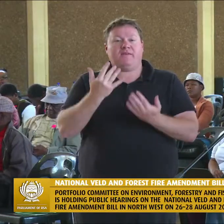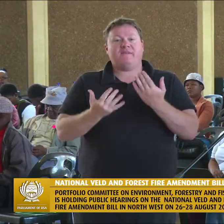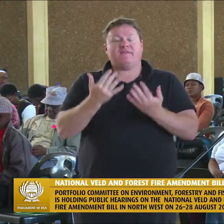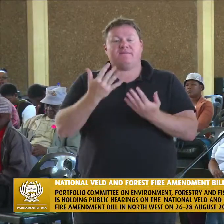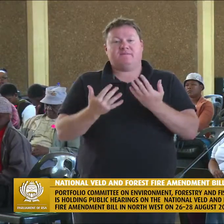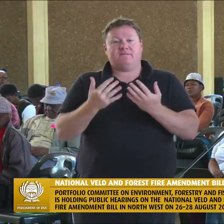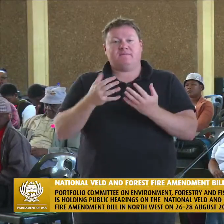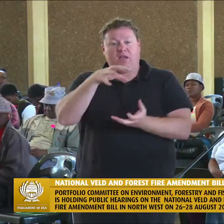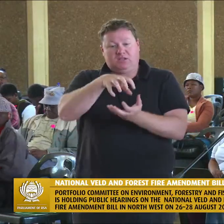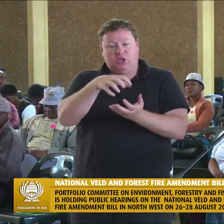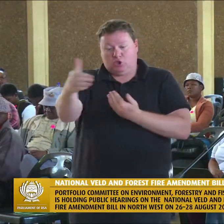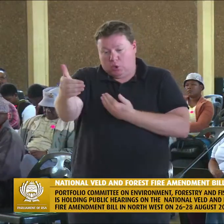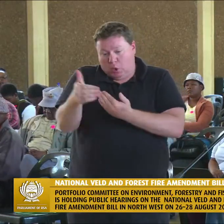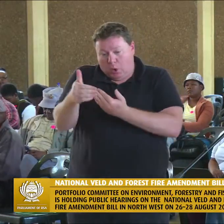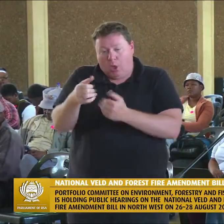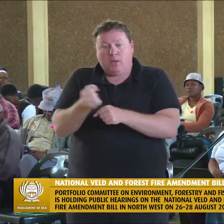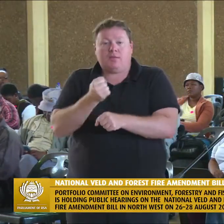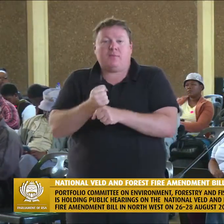areas